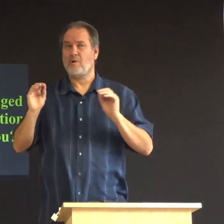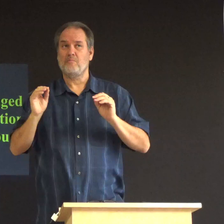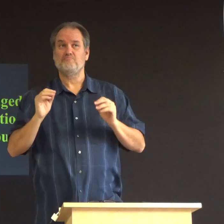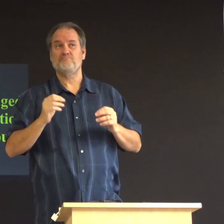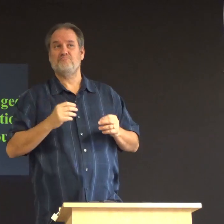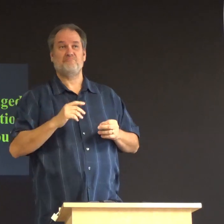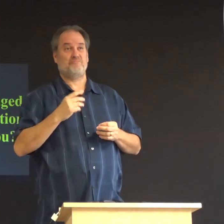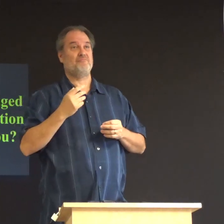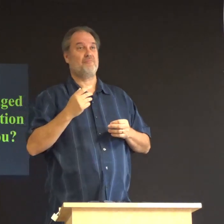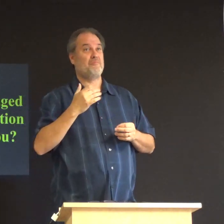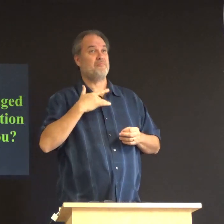their own.